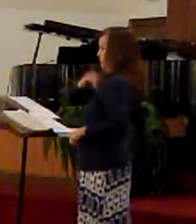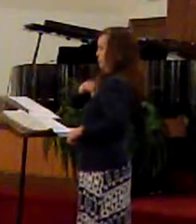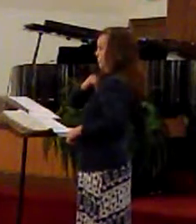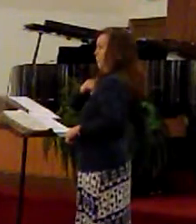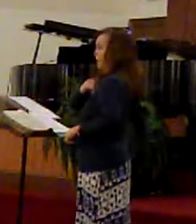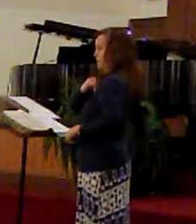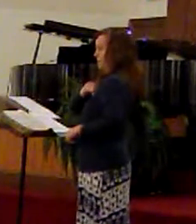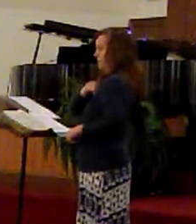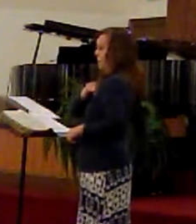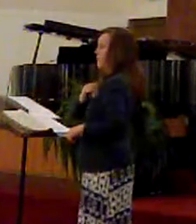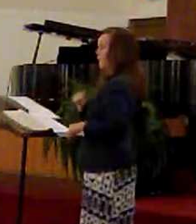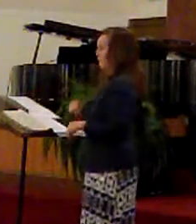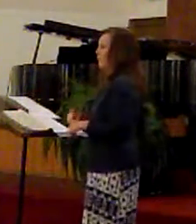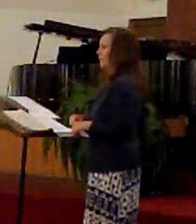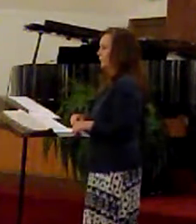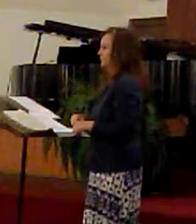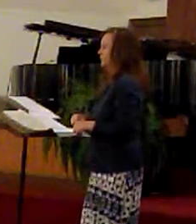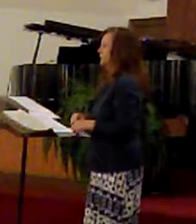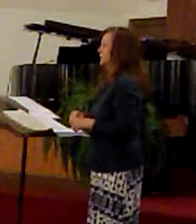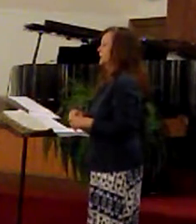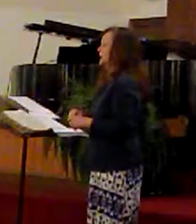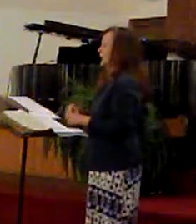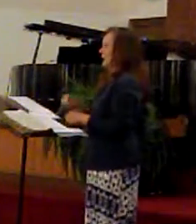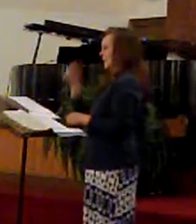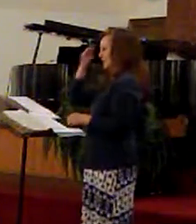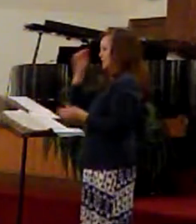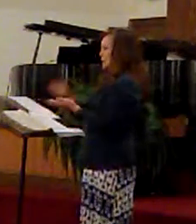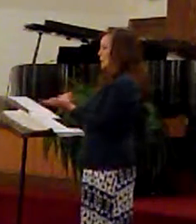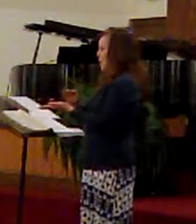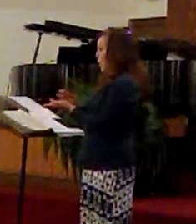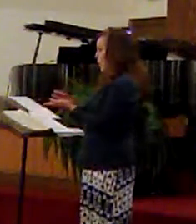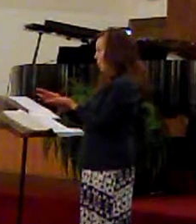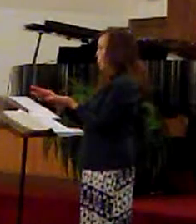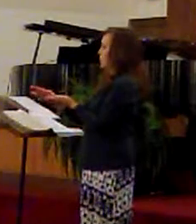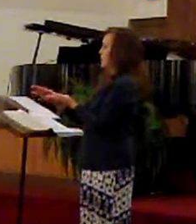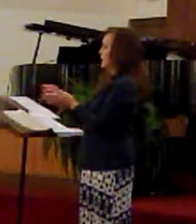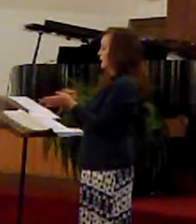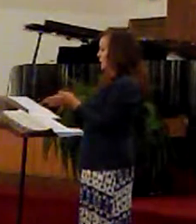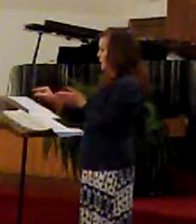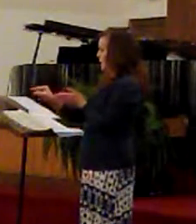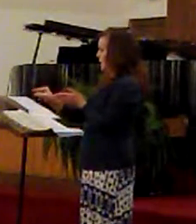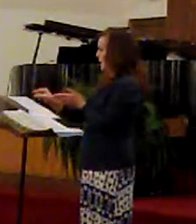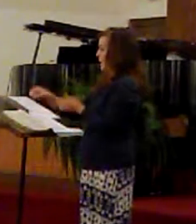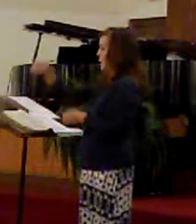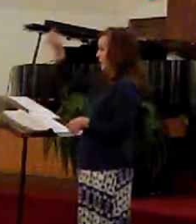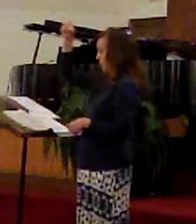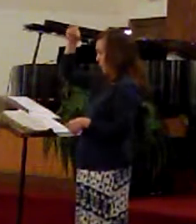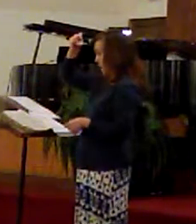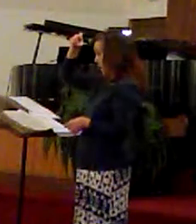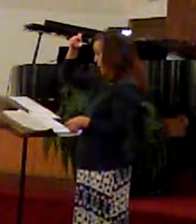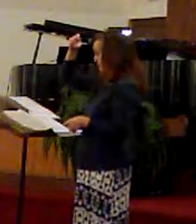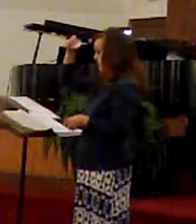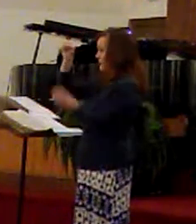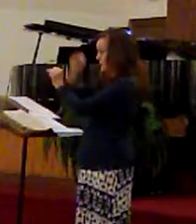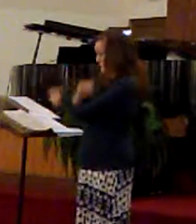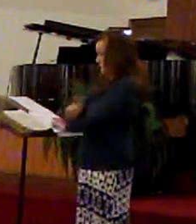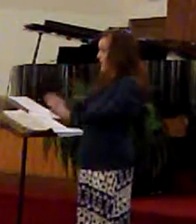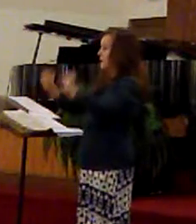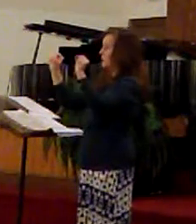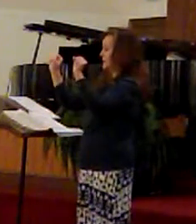And that from a child thou hast known the Holy Scriptures, which are able to make thee wise unto salvation through faith which